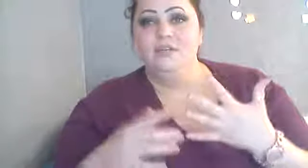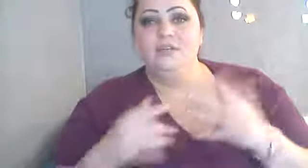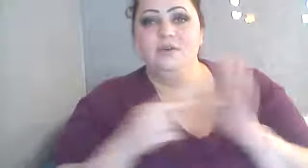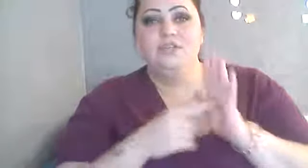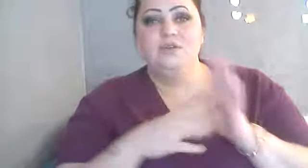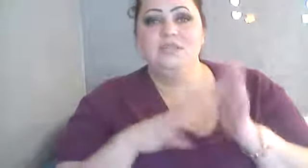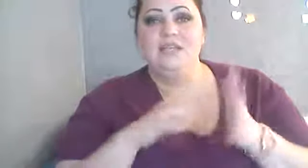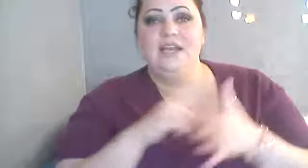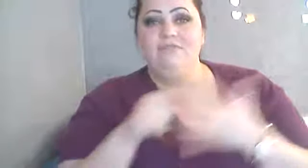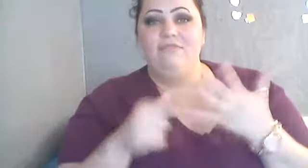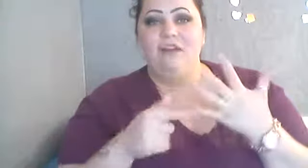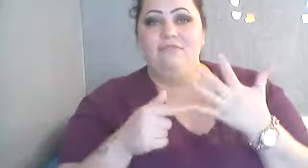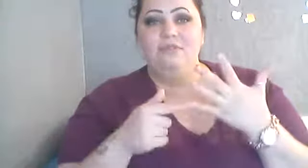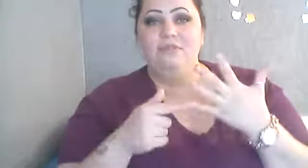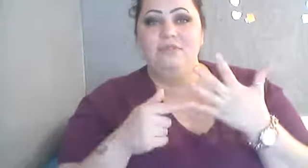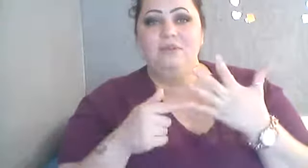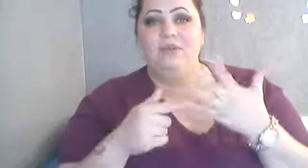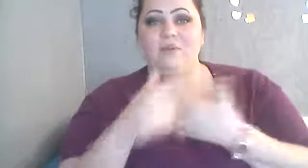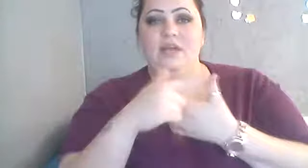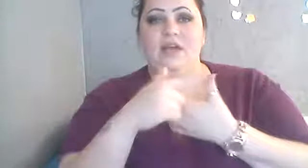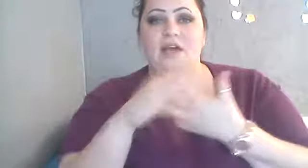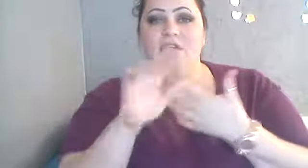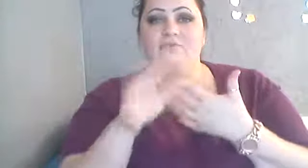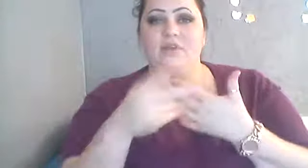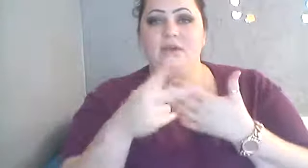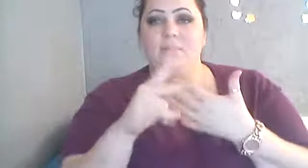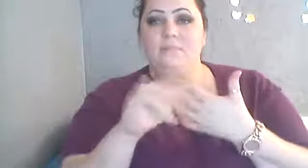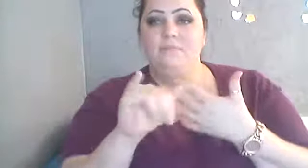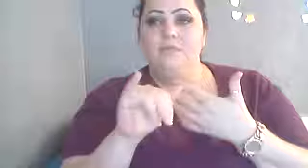So it shows that I have 5 of you. So I know we have